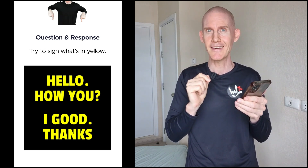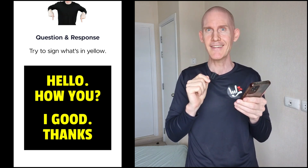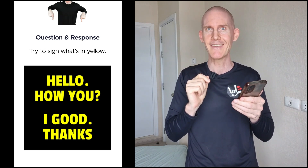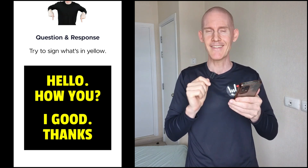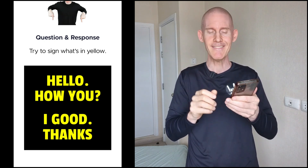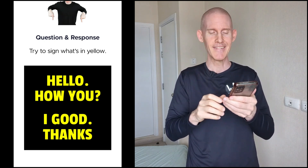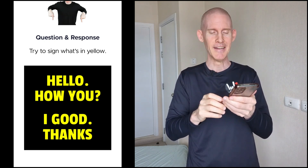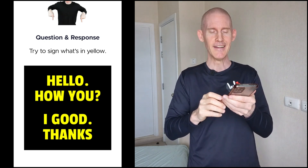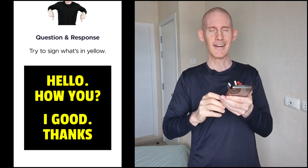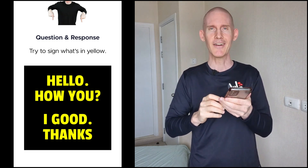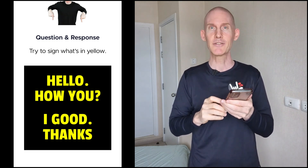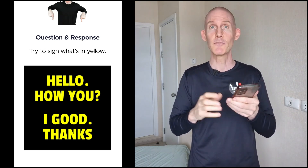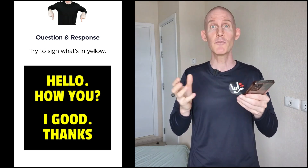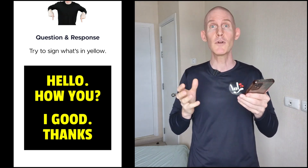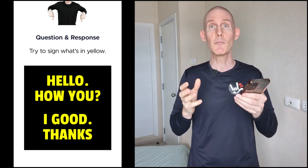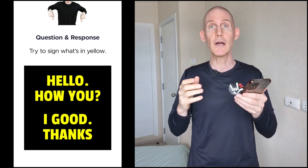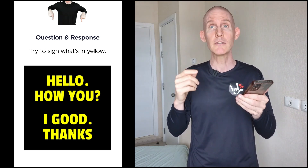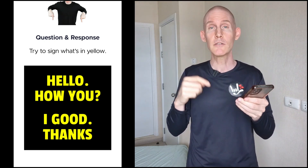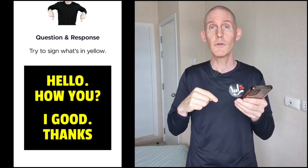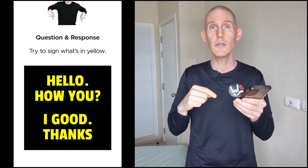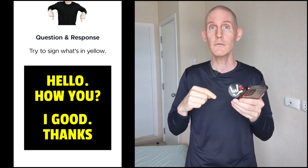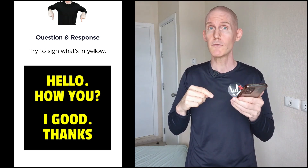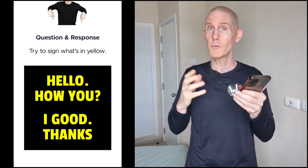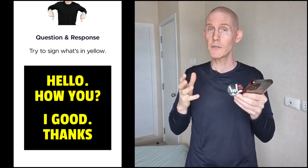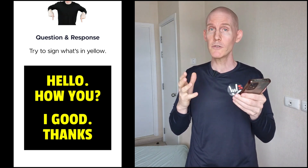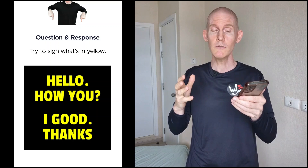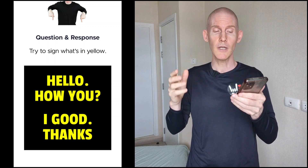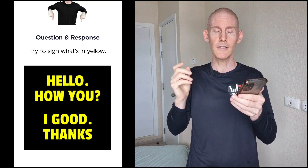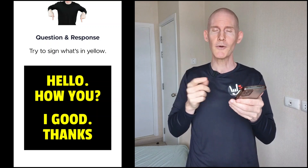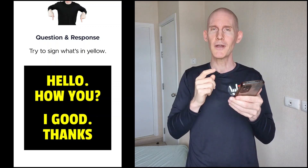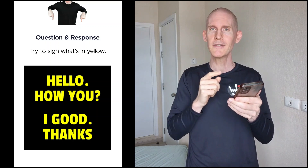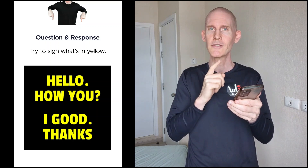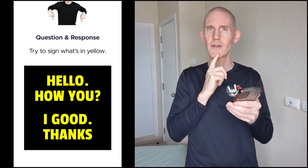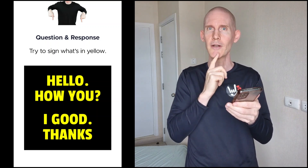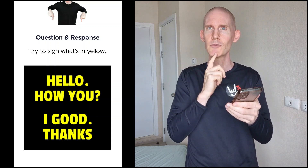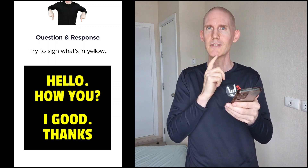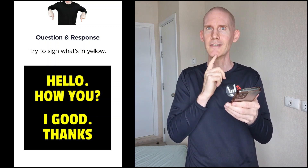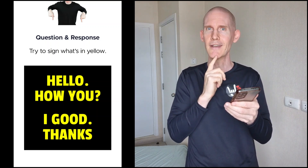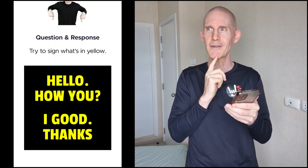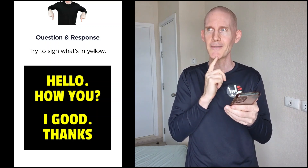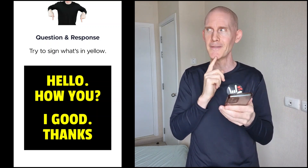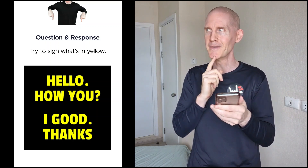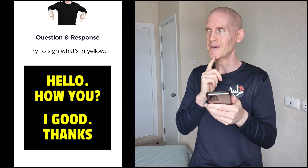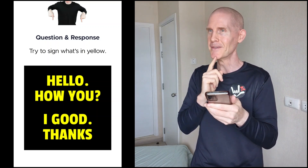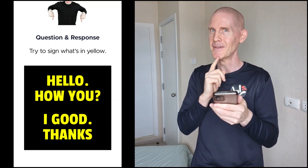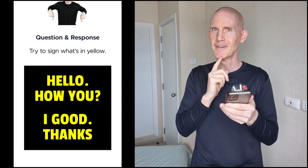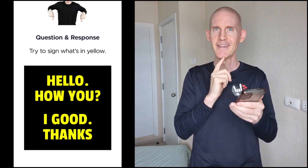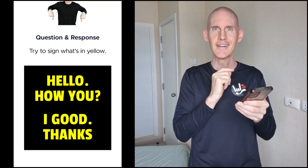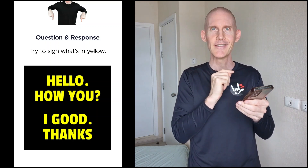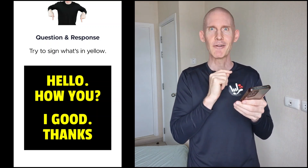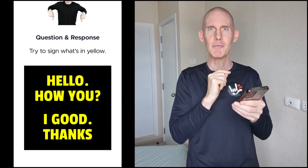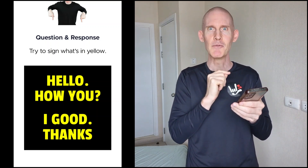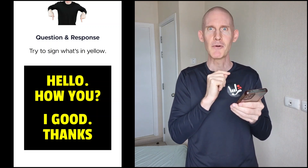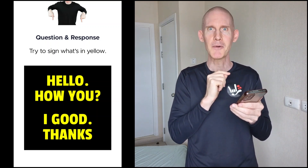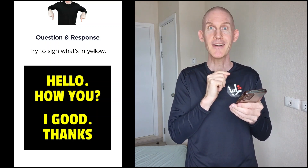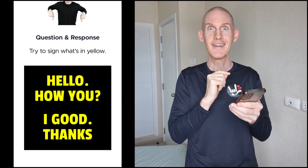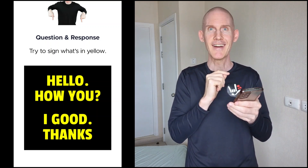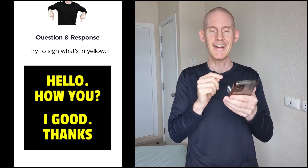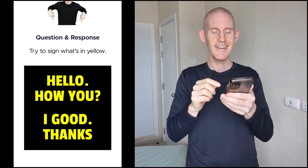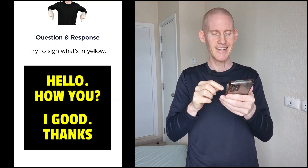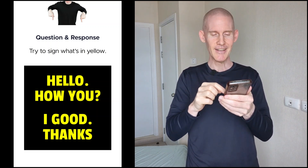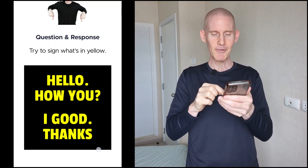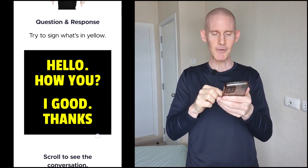moments. All right, so feel free to pause this video if you want to, and go ahead and sign what's in yellow. Shall we move